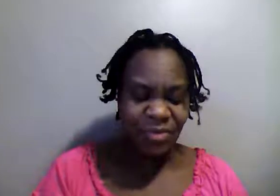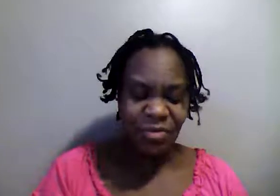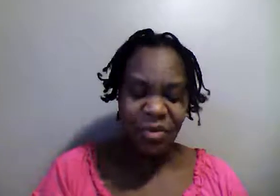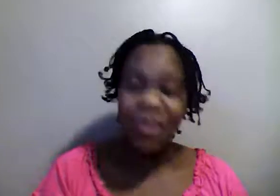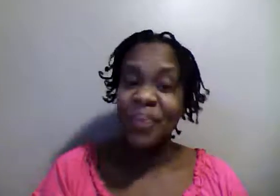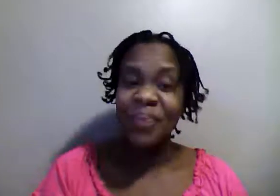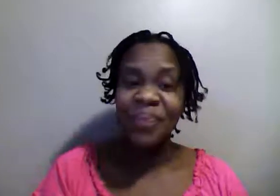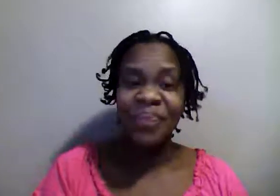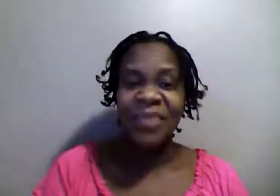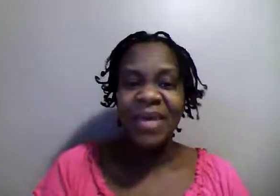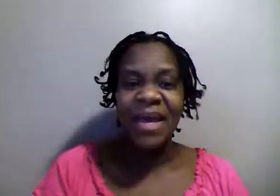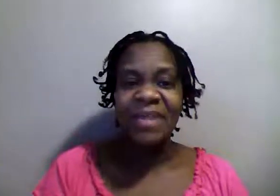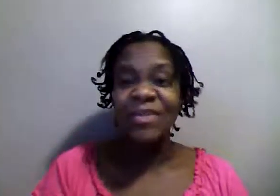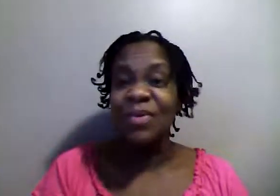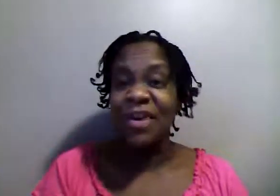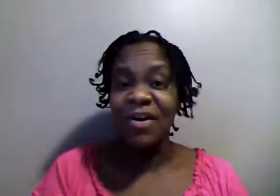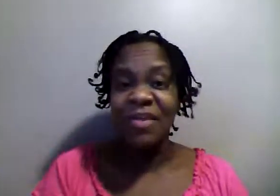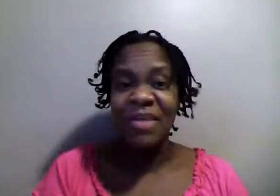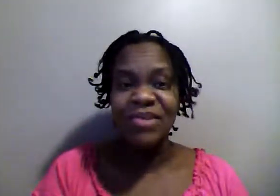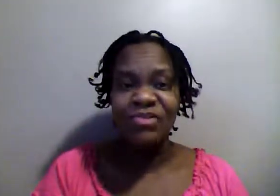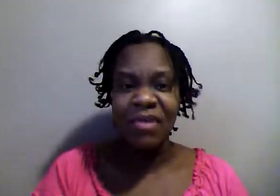grow. And so